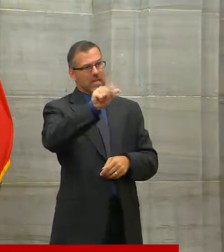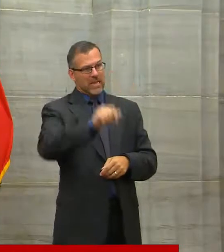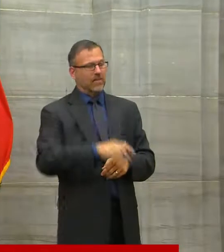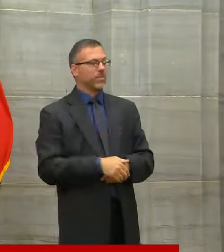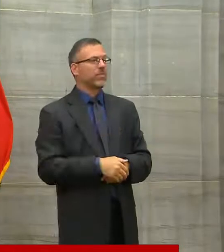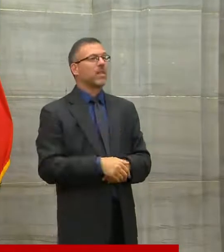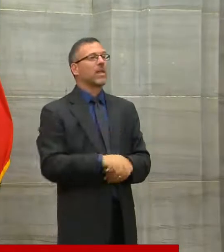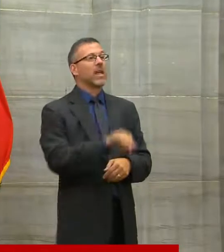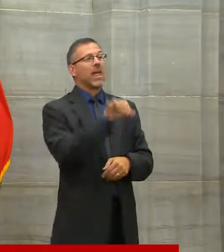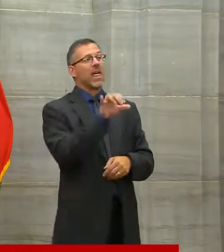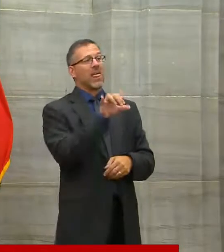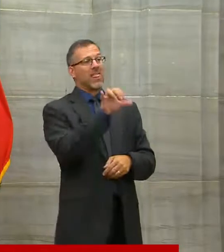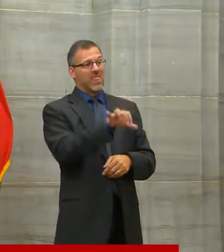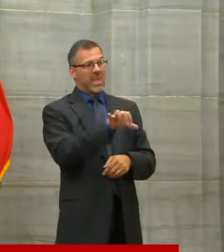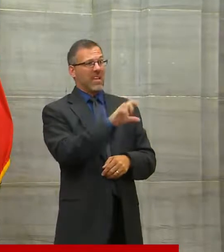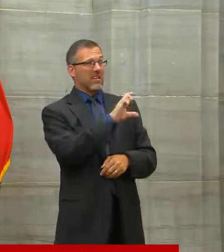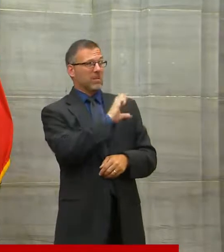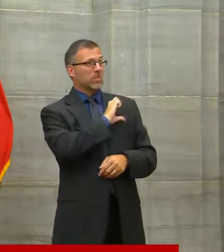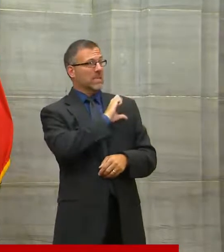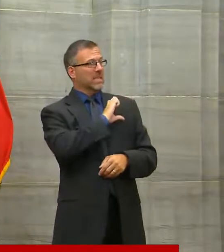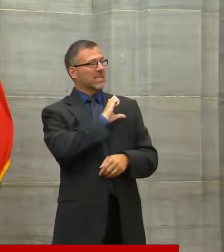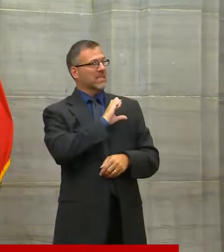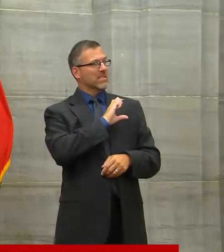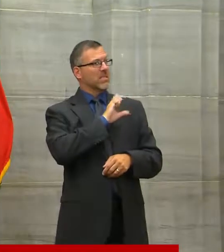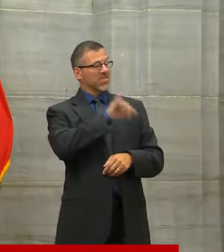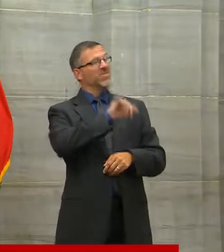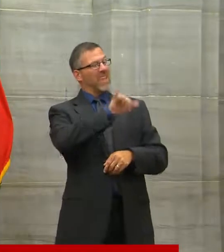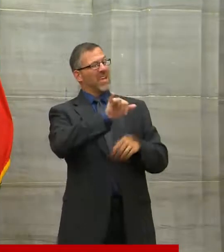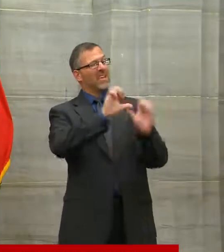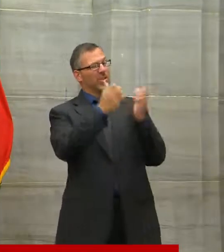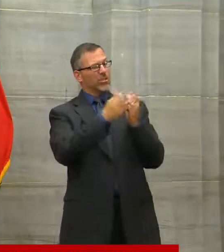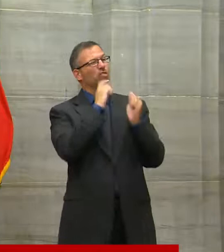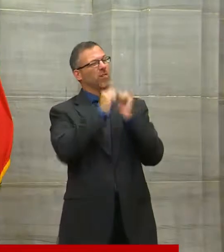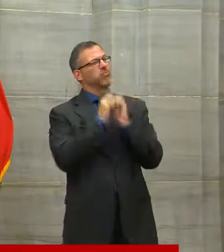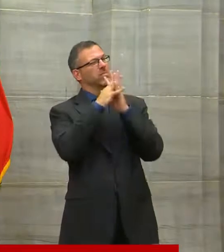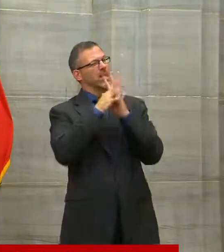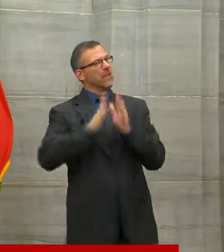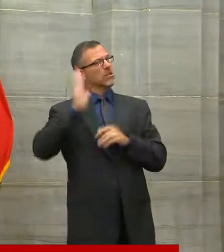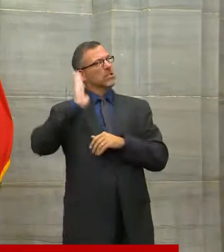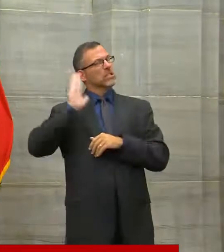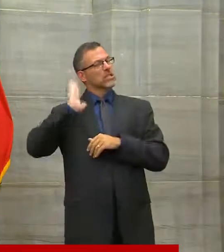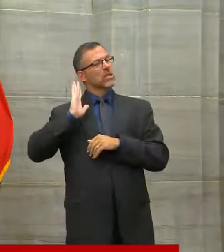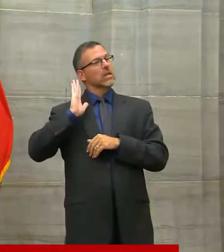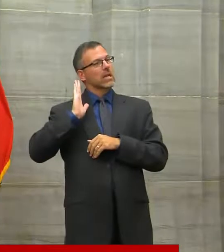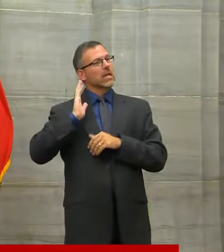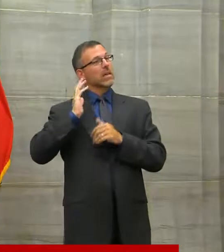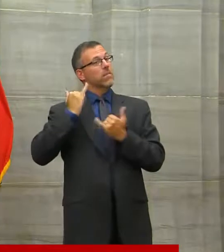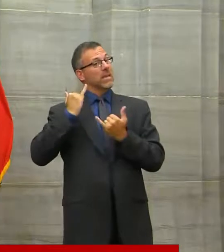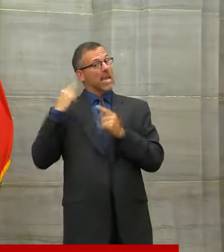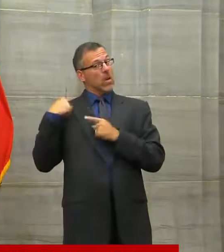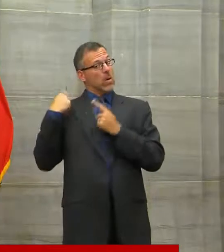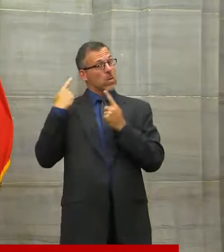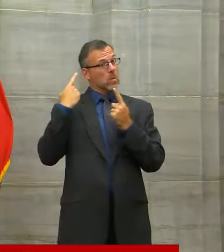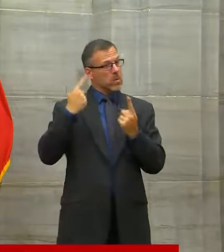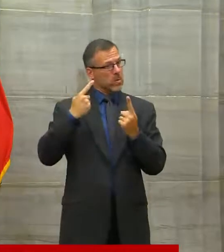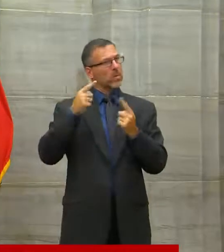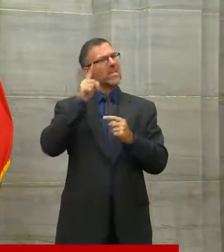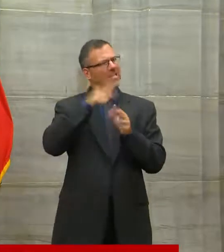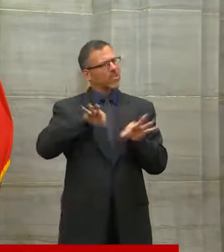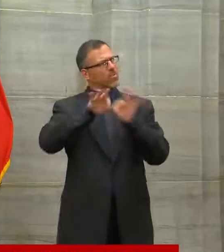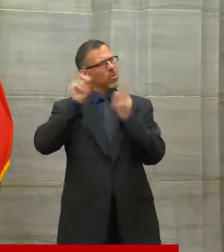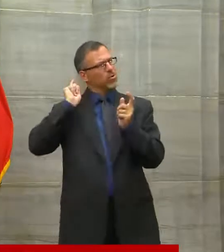certainly changed since that organization, that facility was started. And we want to make sure that